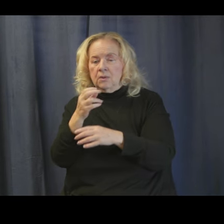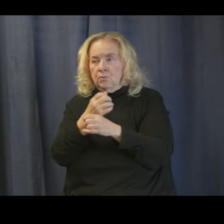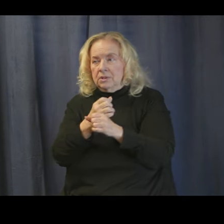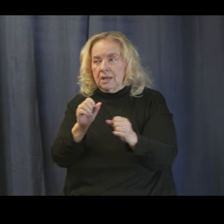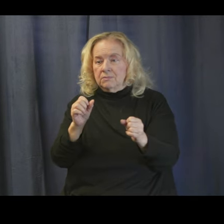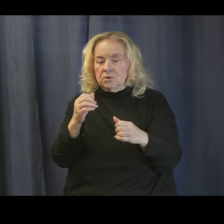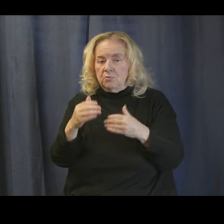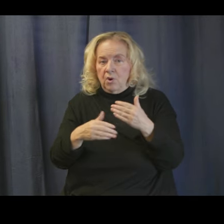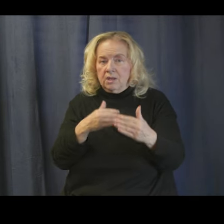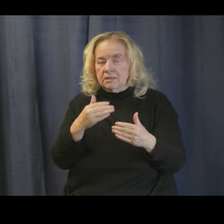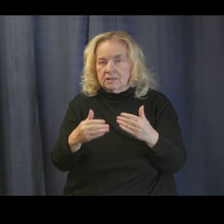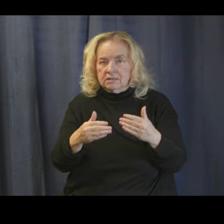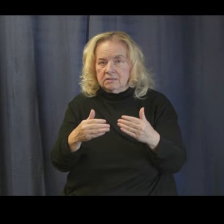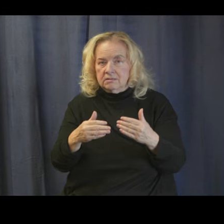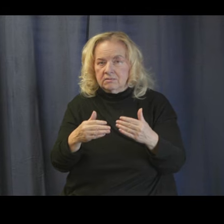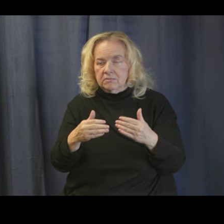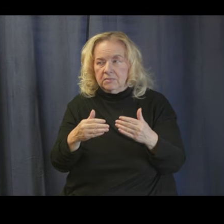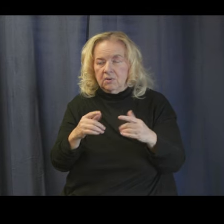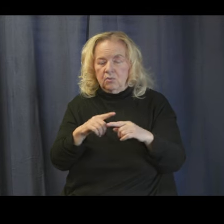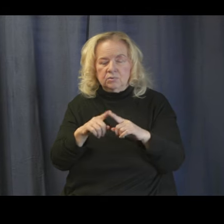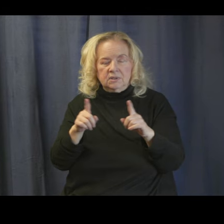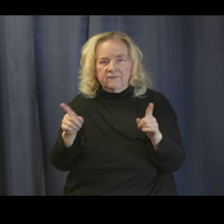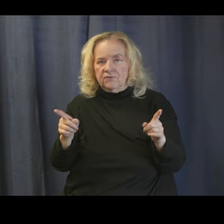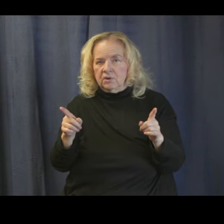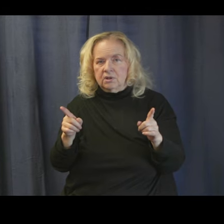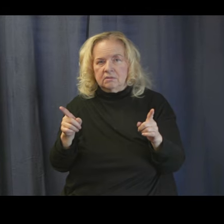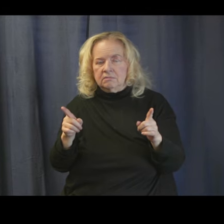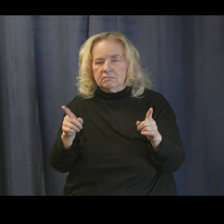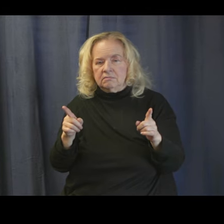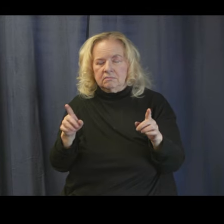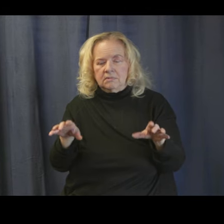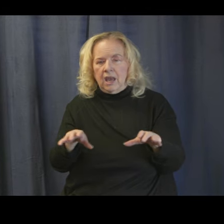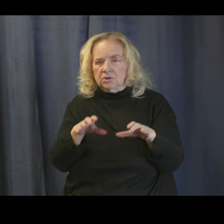And the redemption process would have taken a completely different turn.